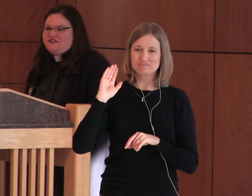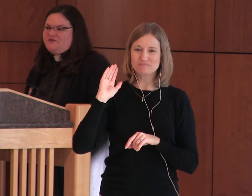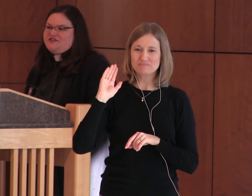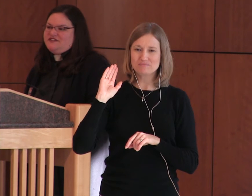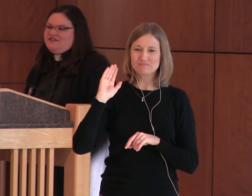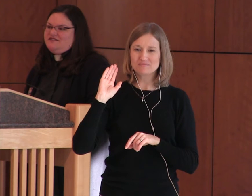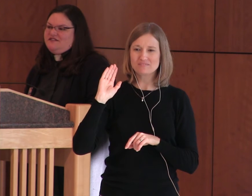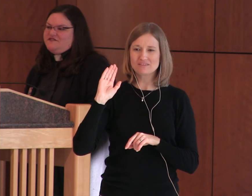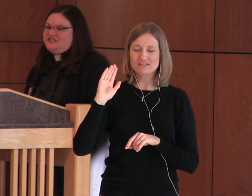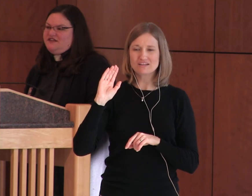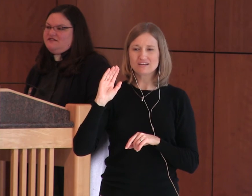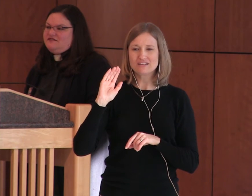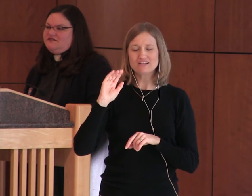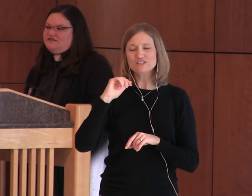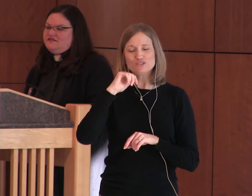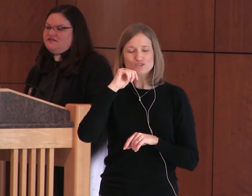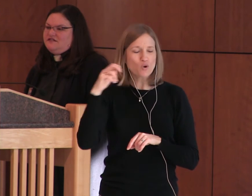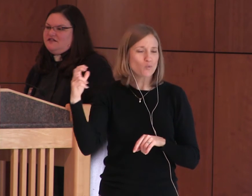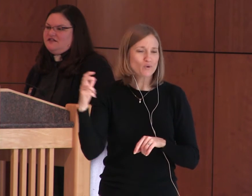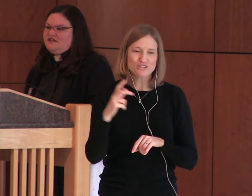Don't return to the prison of sin,